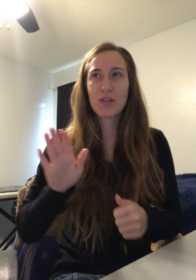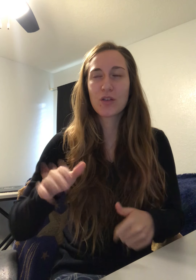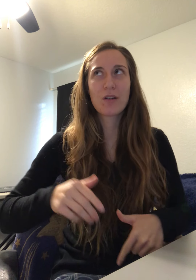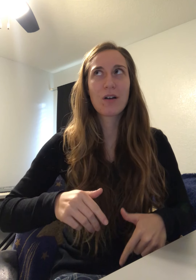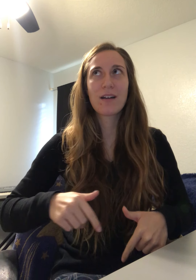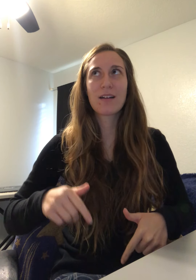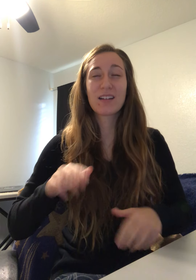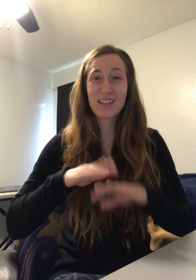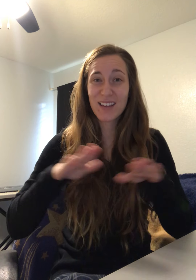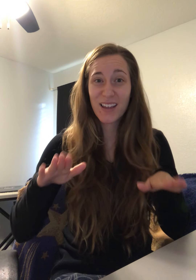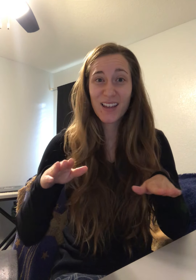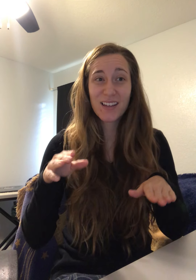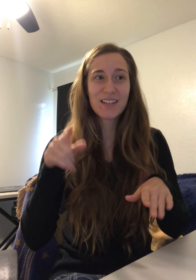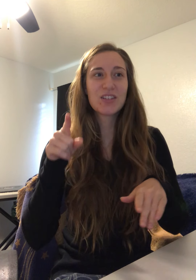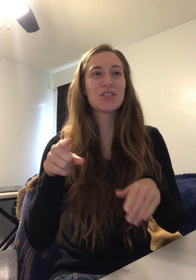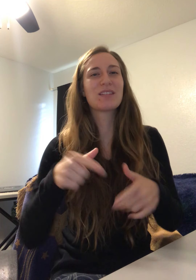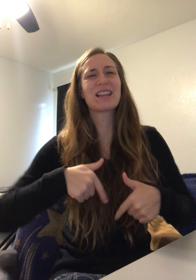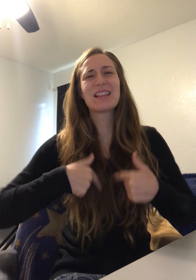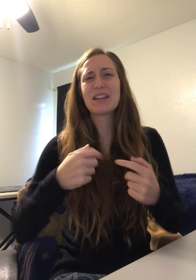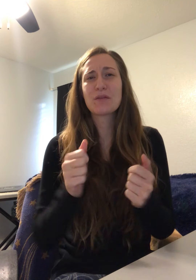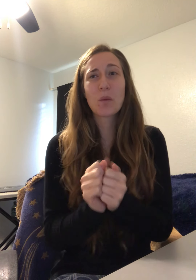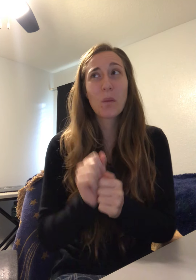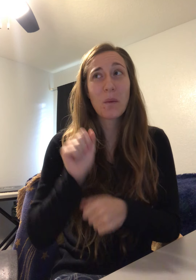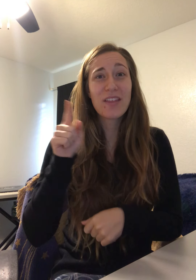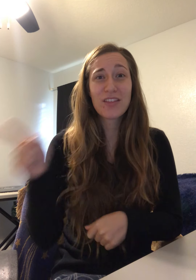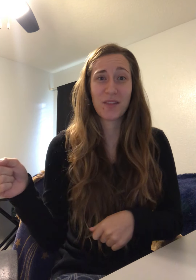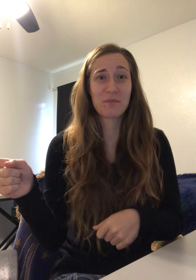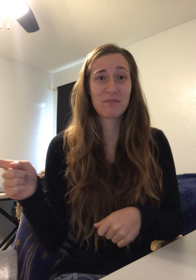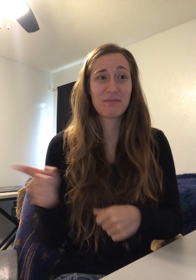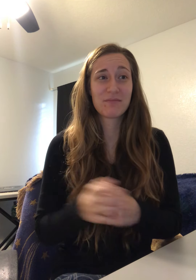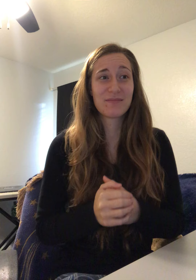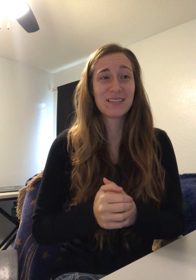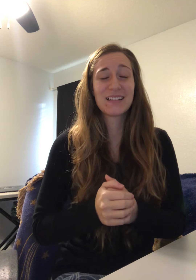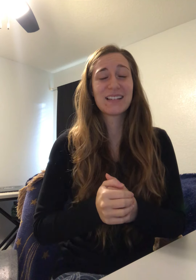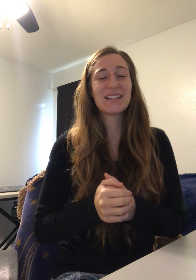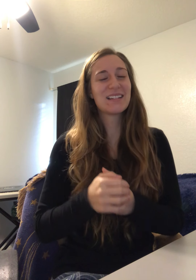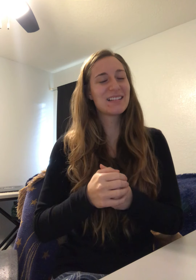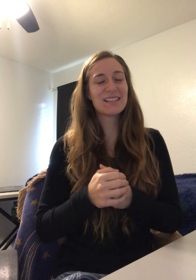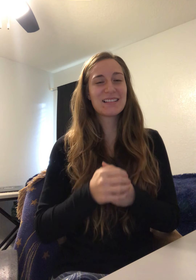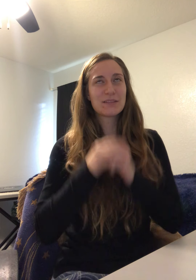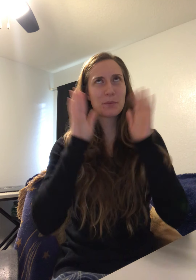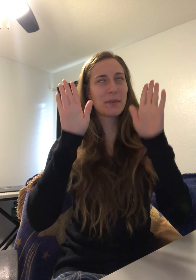day is. And so it's wild. It's pretty cool.